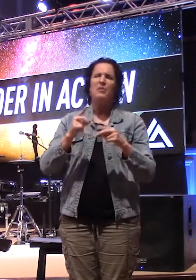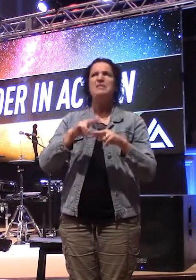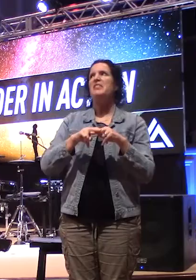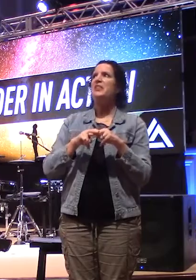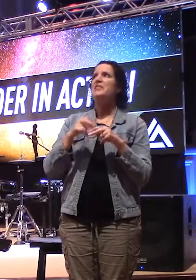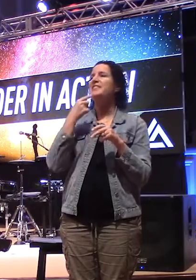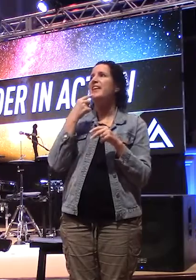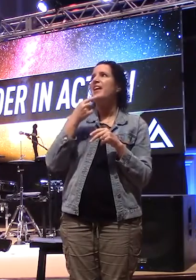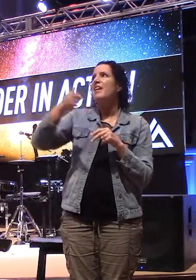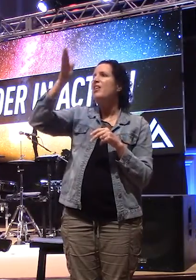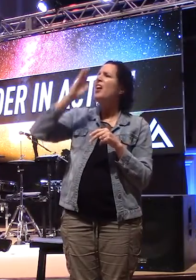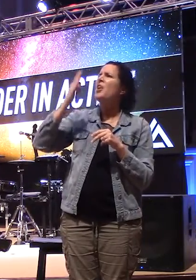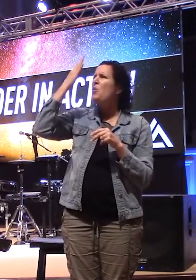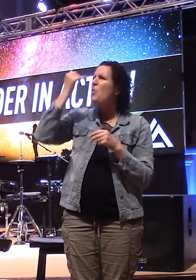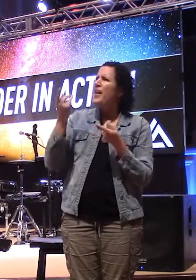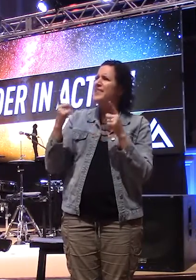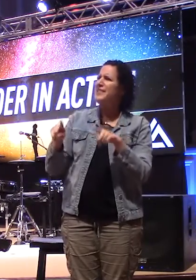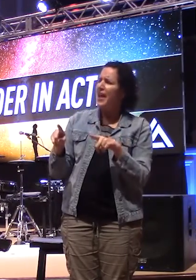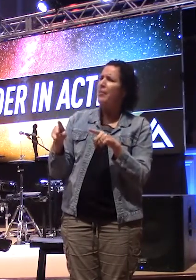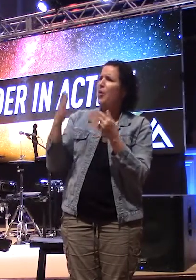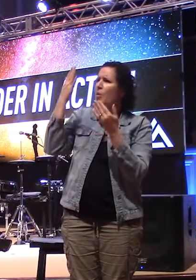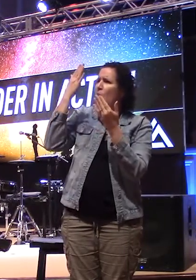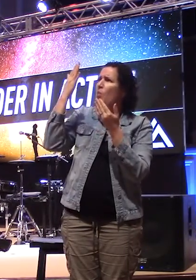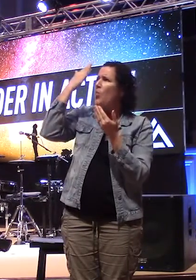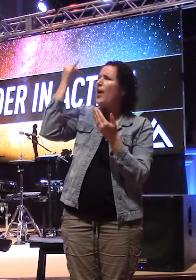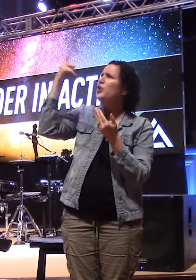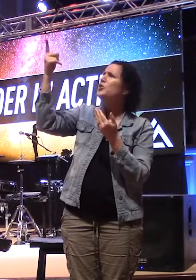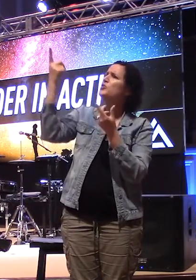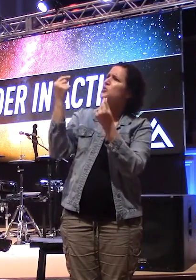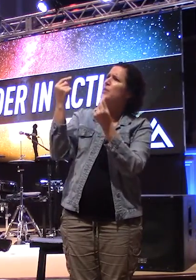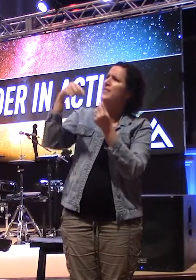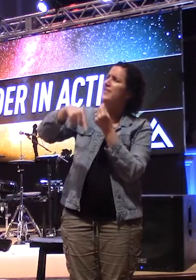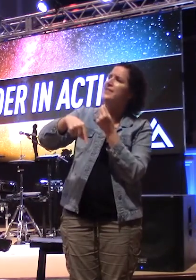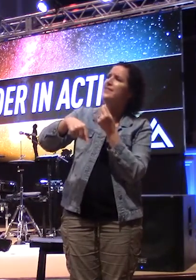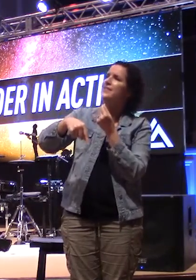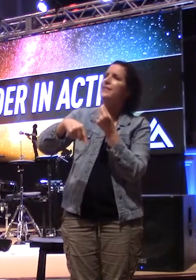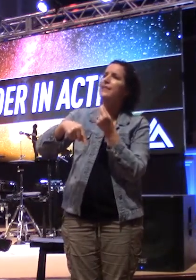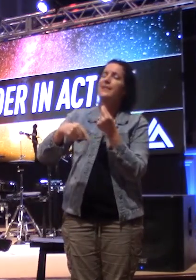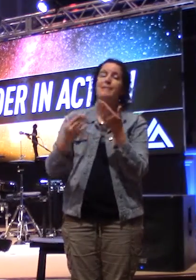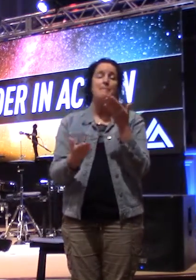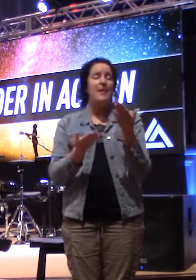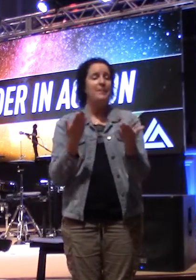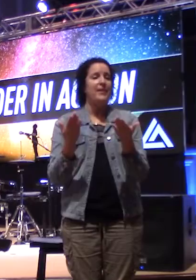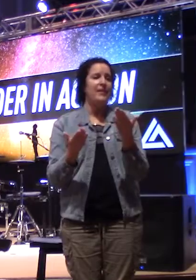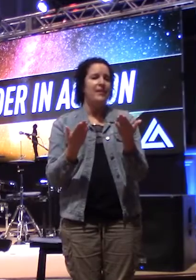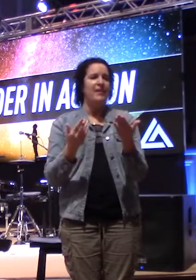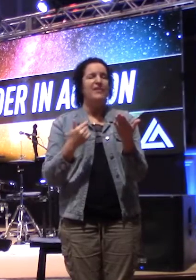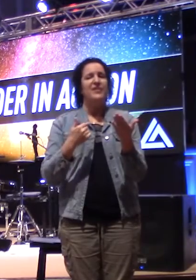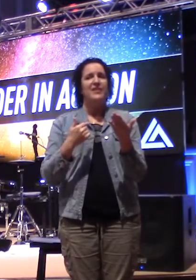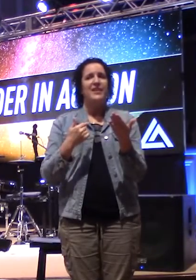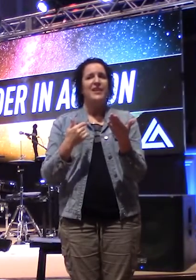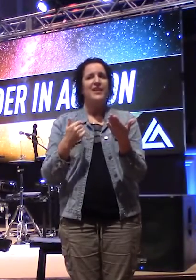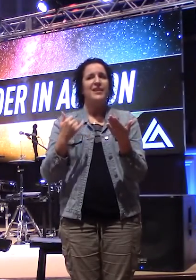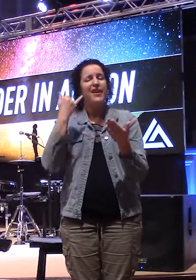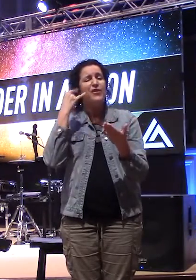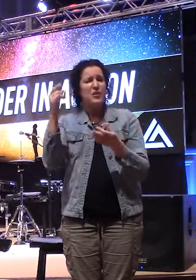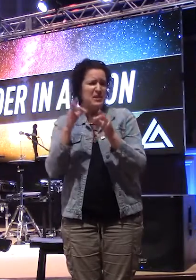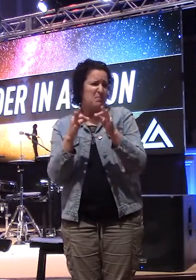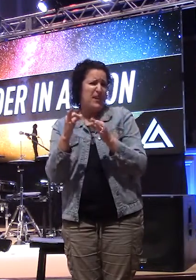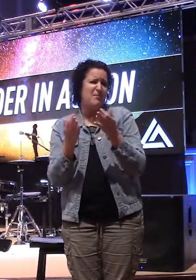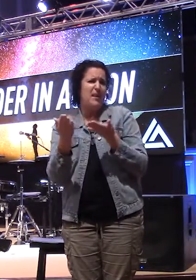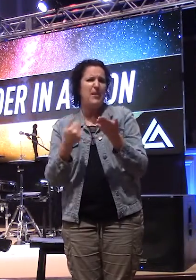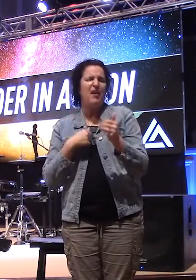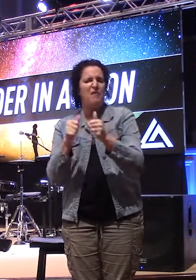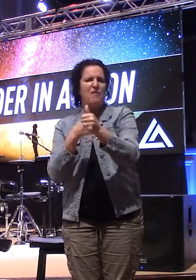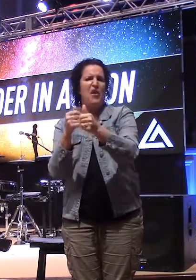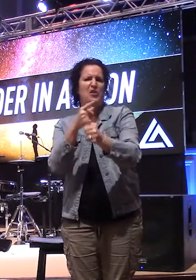tell me why this has happened, why you're doing this, then maybe I'll obey you, maybe I'll follow you. God does not owe